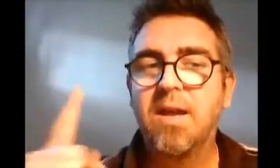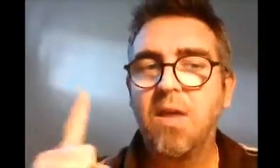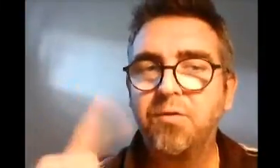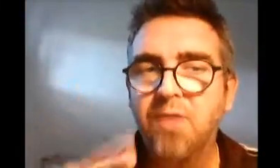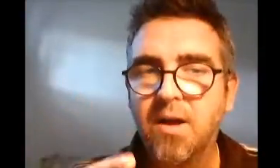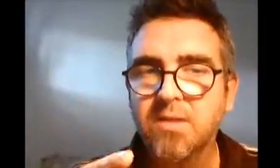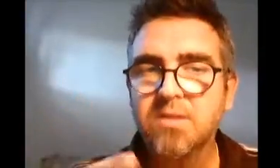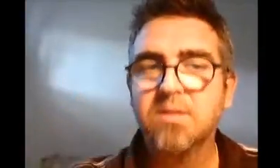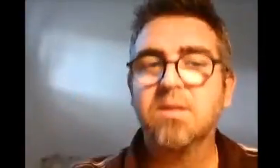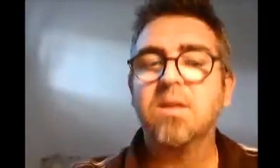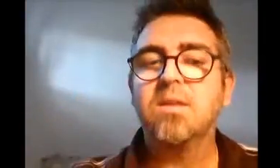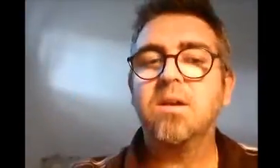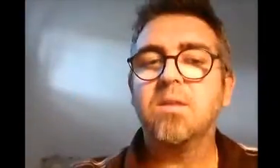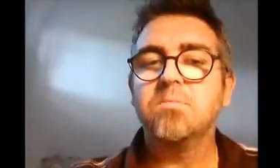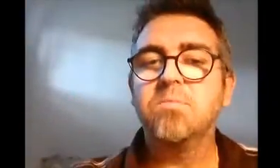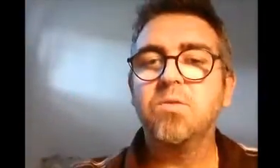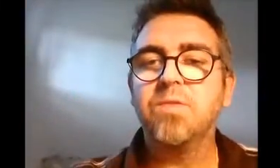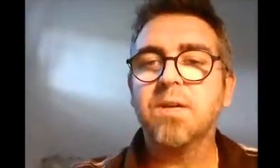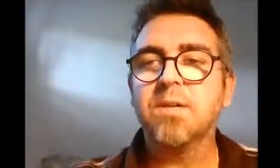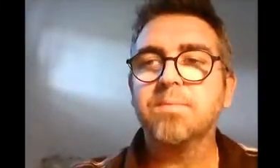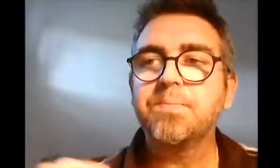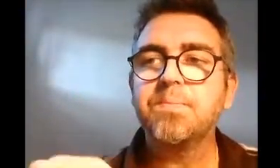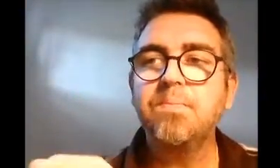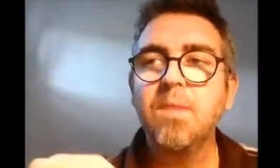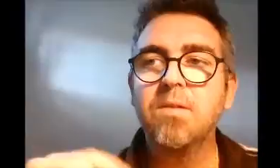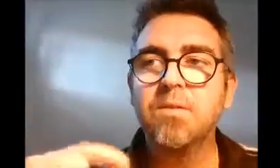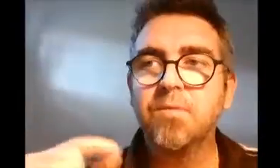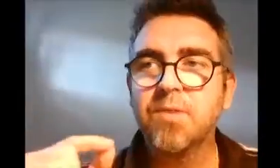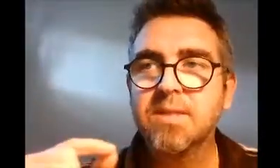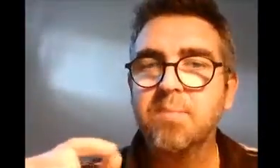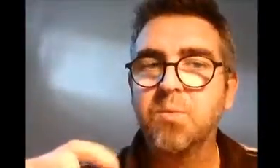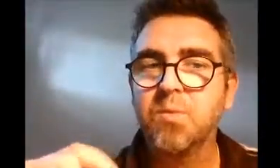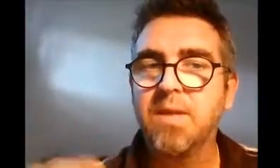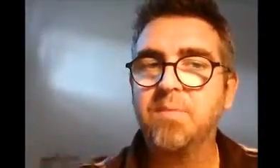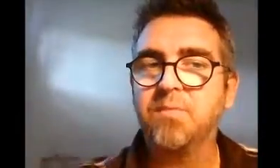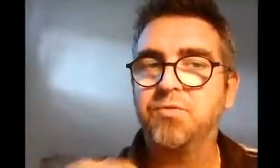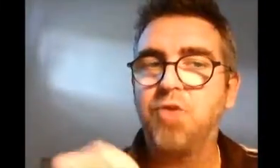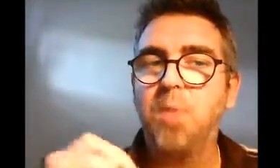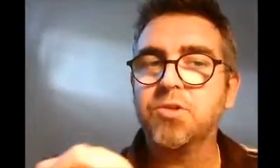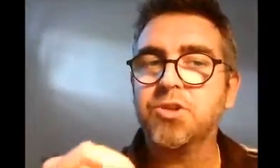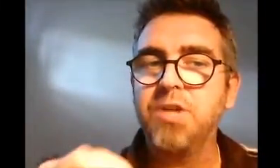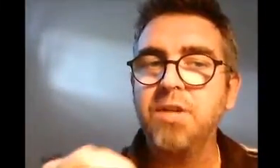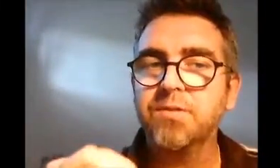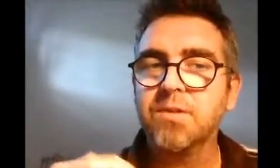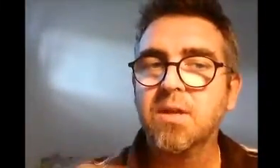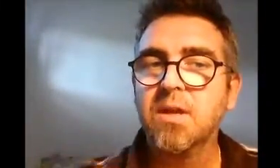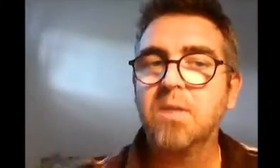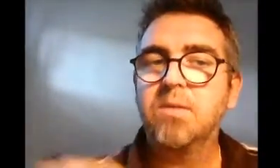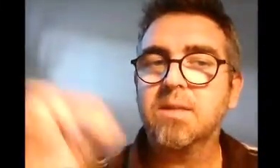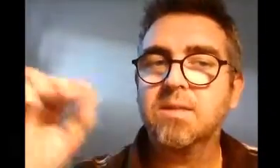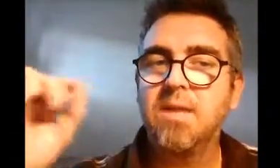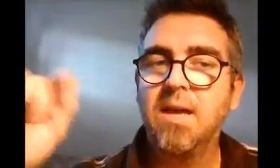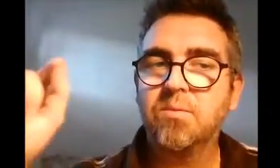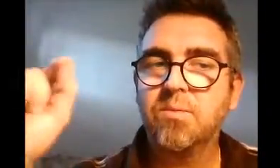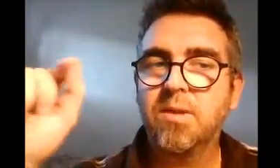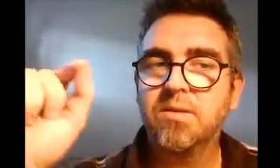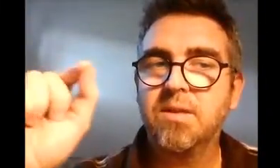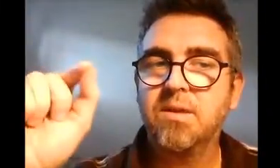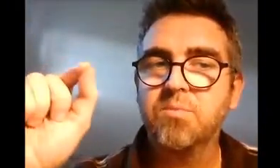how fast they are moving. For example, with the help of Doppler shift, you can tell whether they are